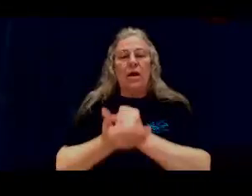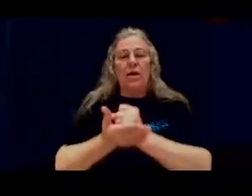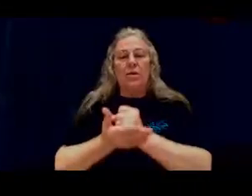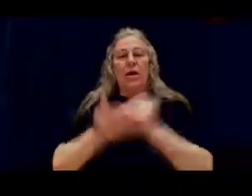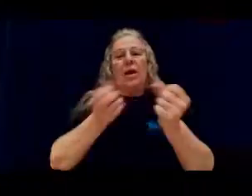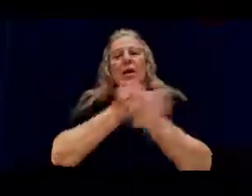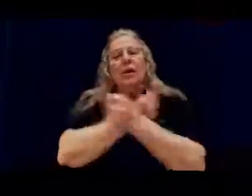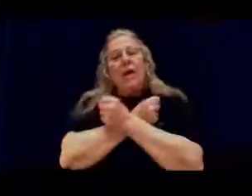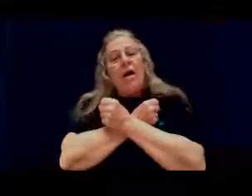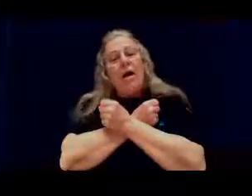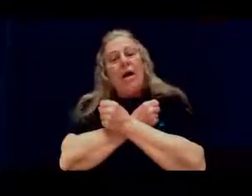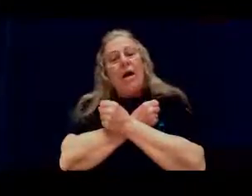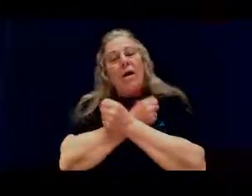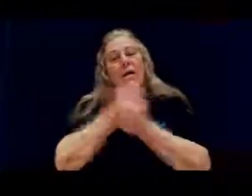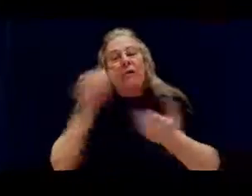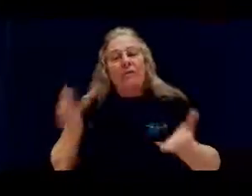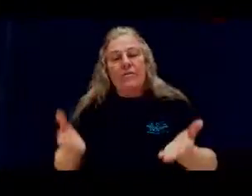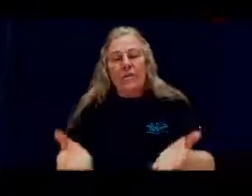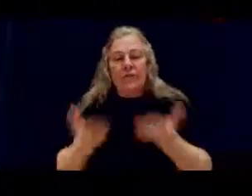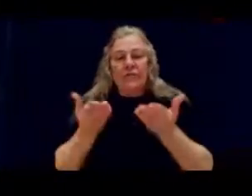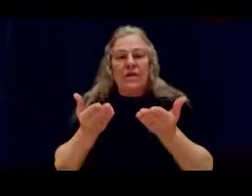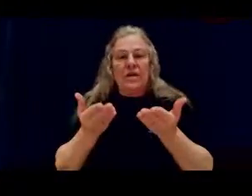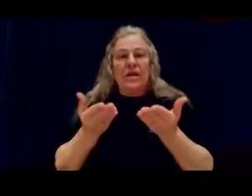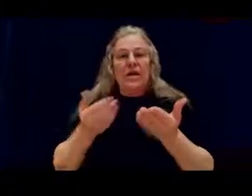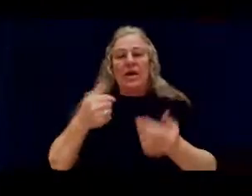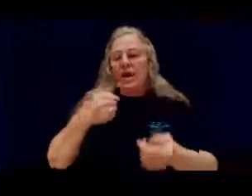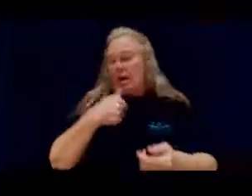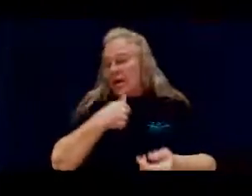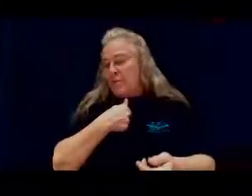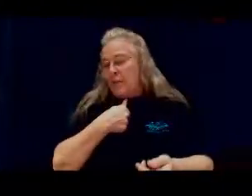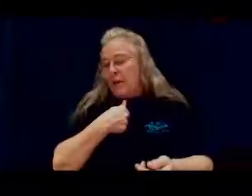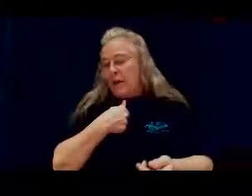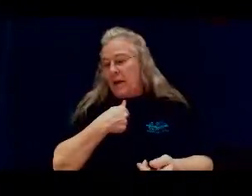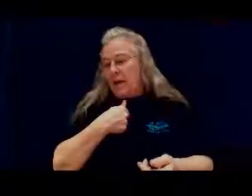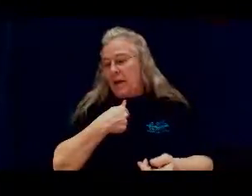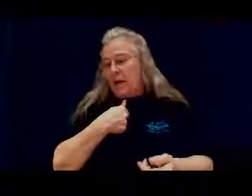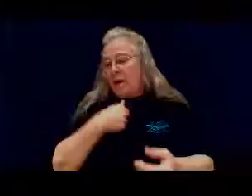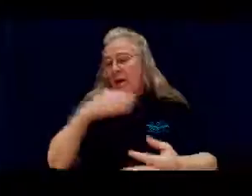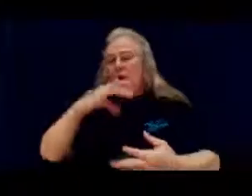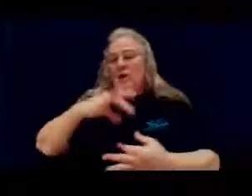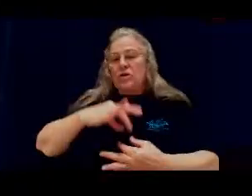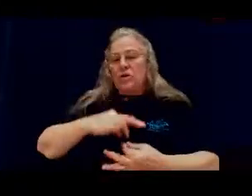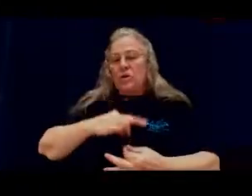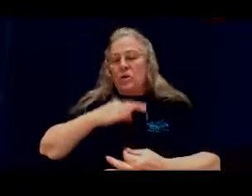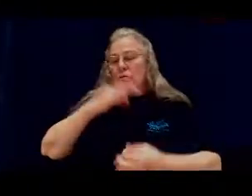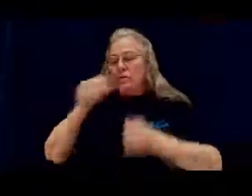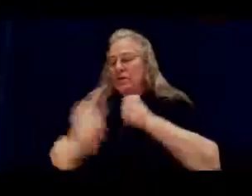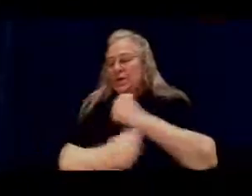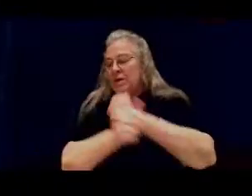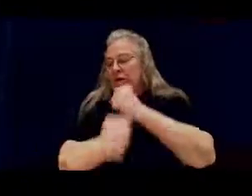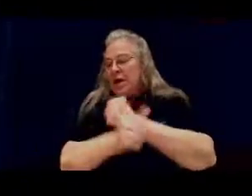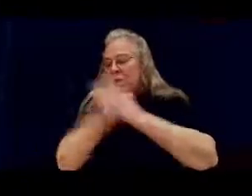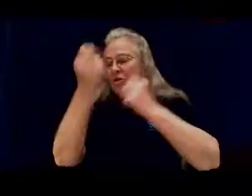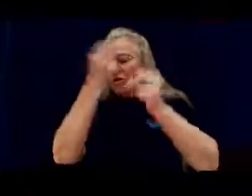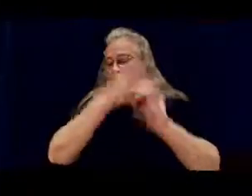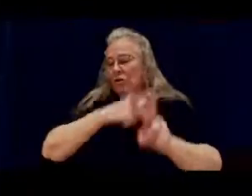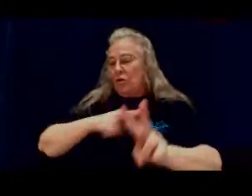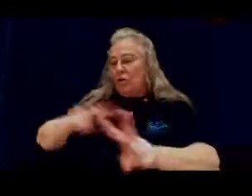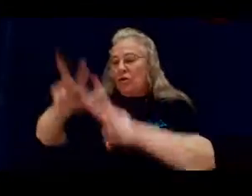help. Love lifted me. Souls in danger,